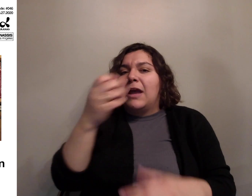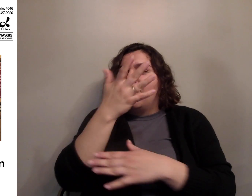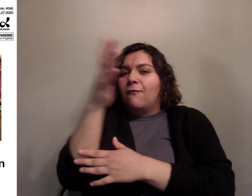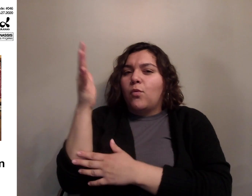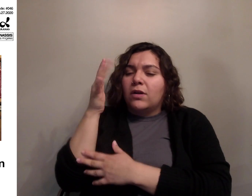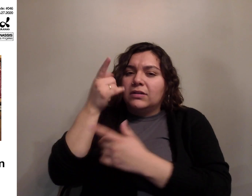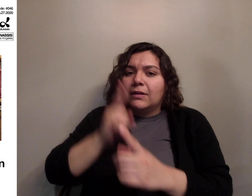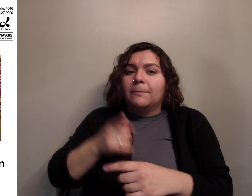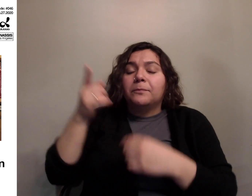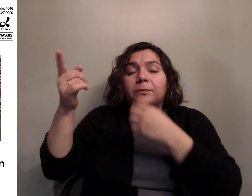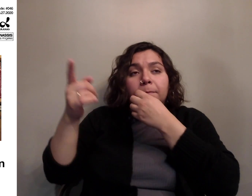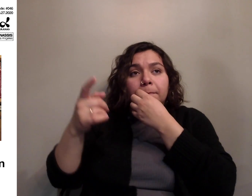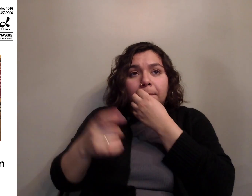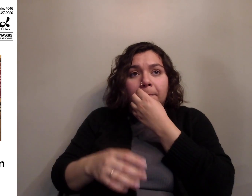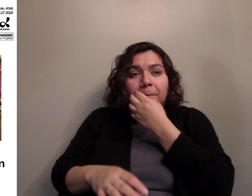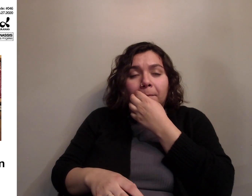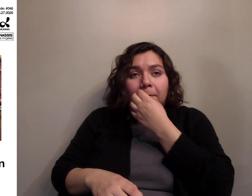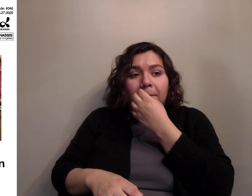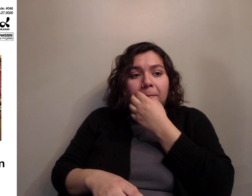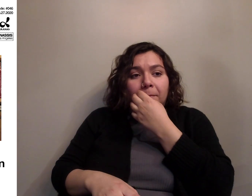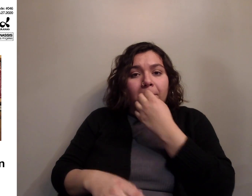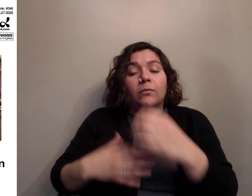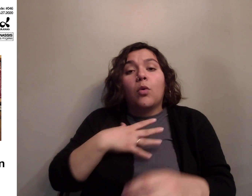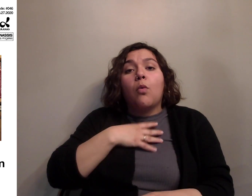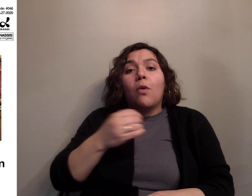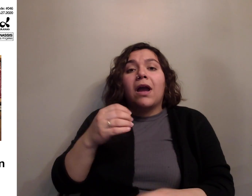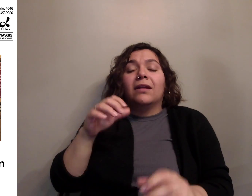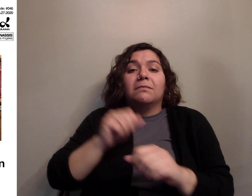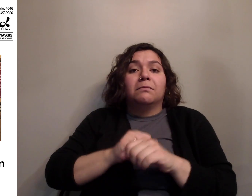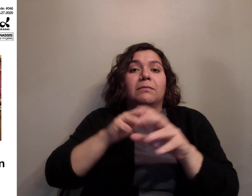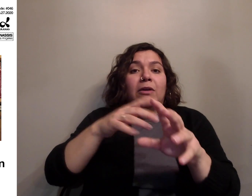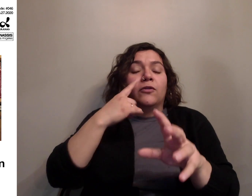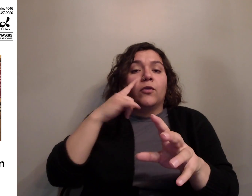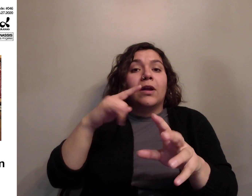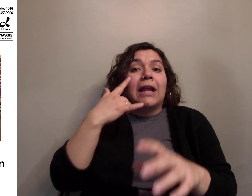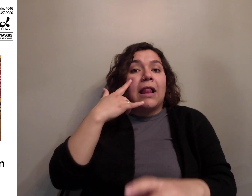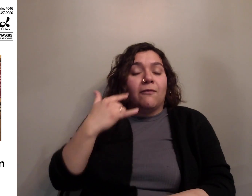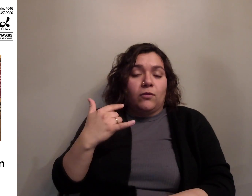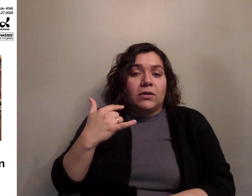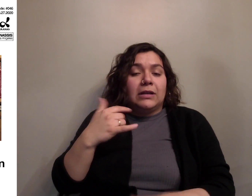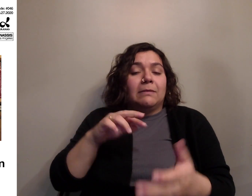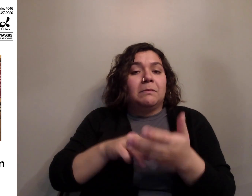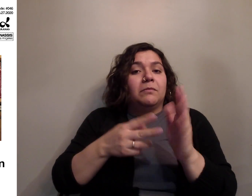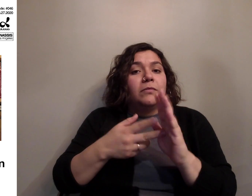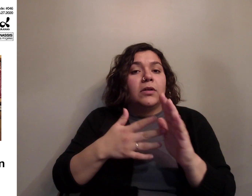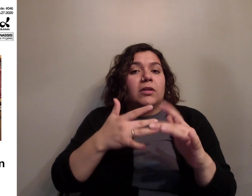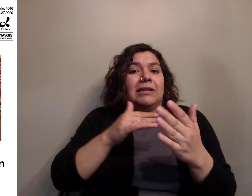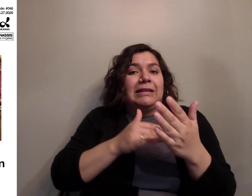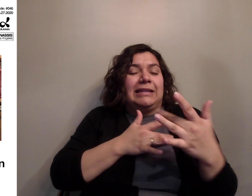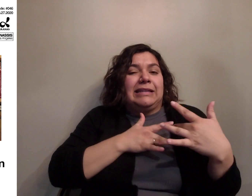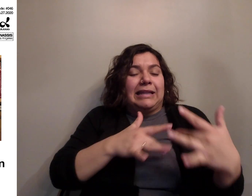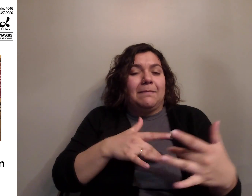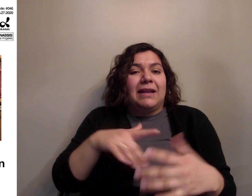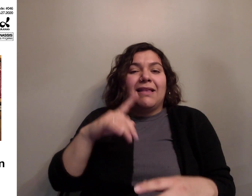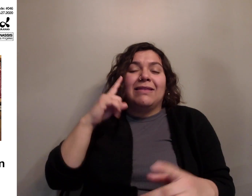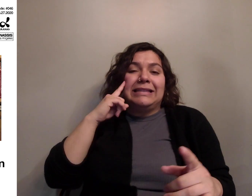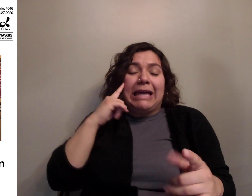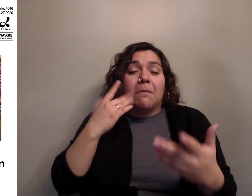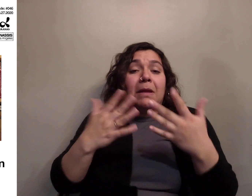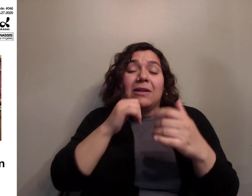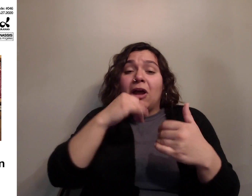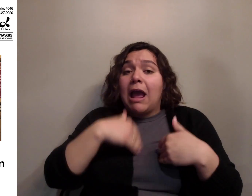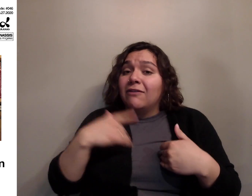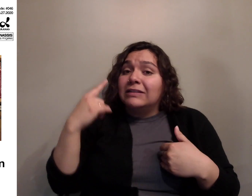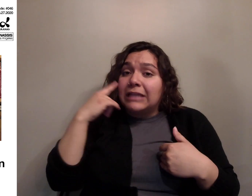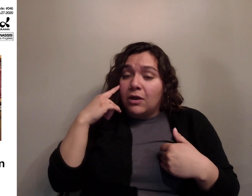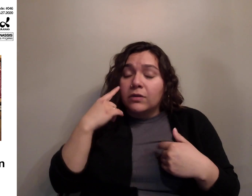forest in the White Mountains in California, it was often the sound or the